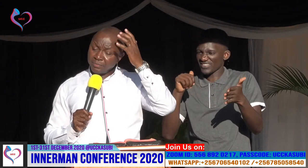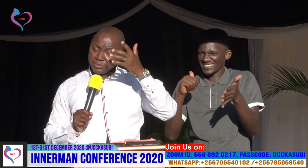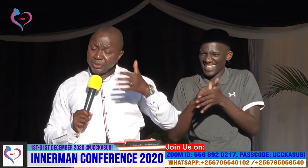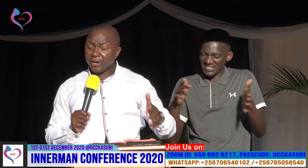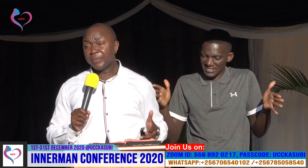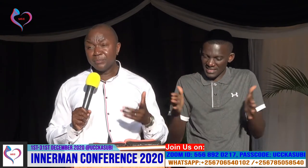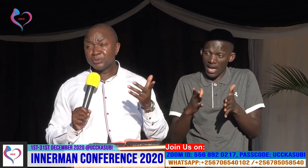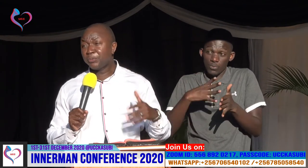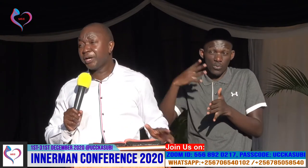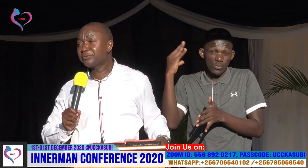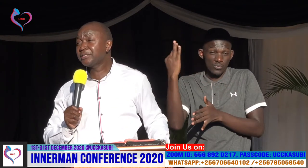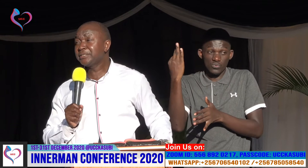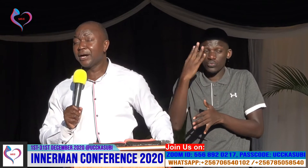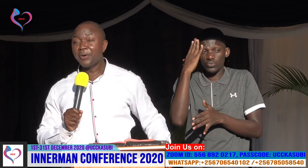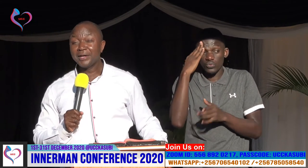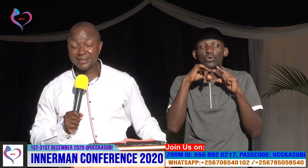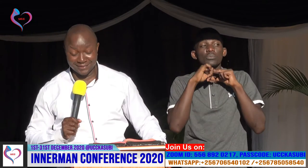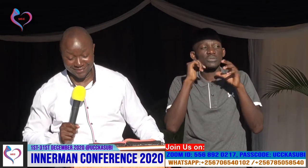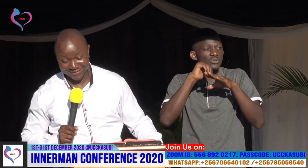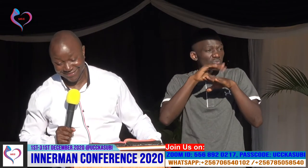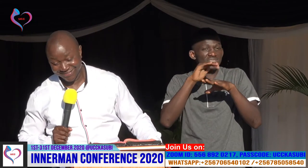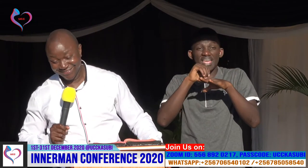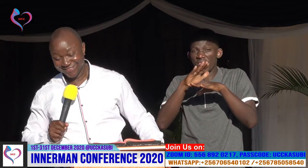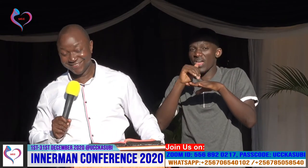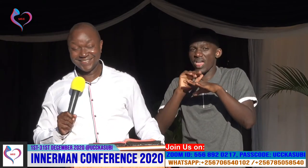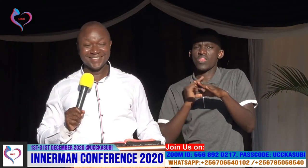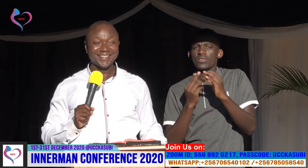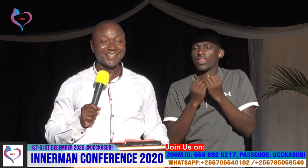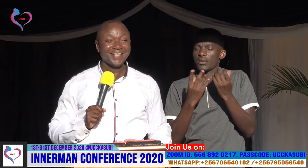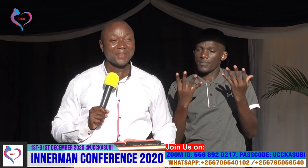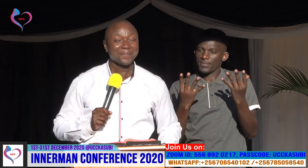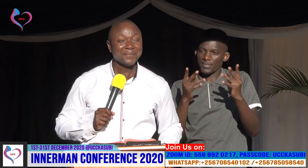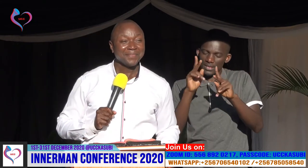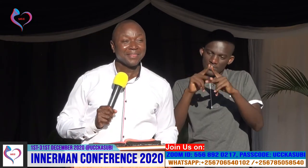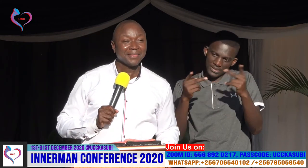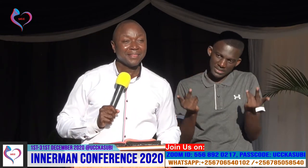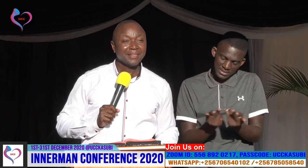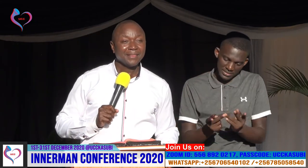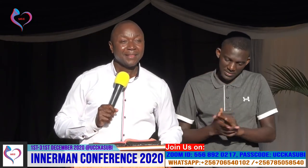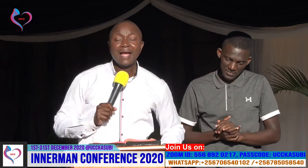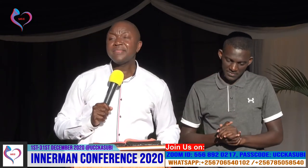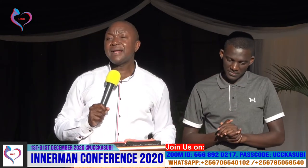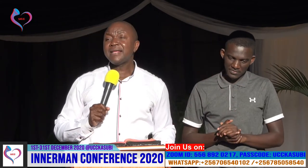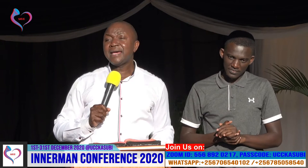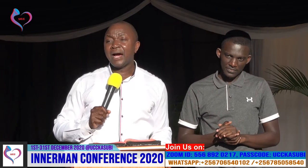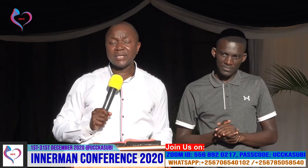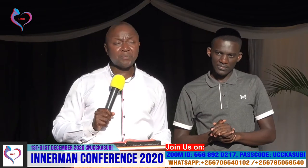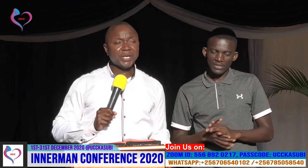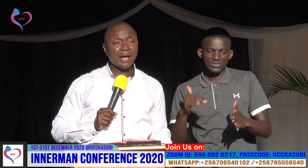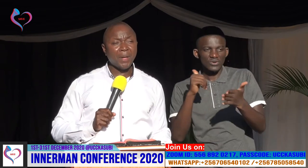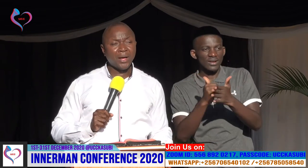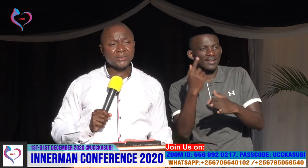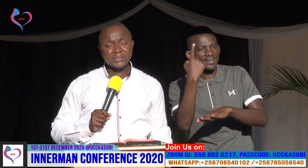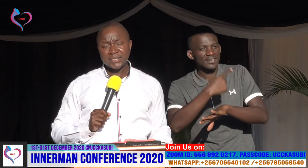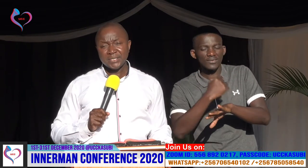nengena nembuulira, omanyi Bishop oyo atusindika wanja. And I was also in that size and I went to preach. Bishop sends us to many and places. And that day I was